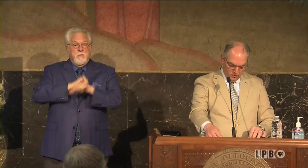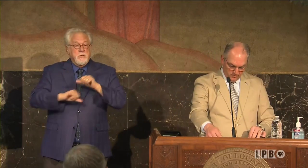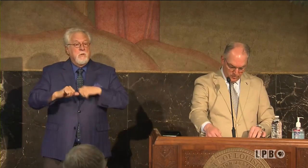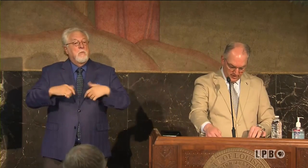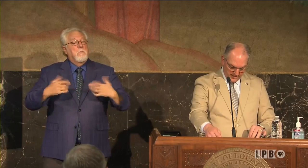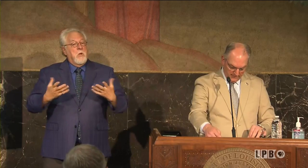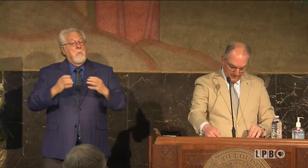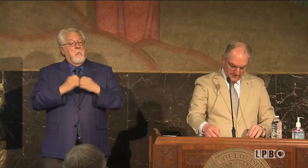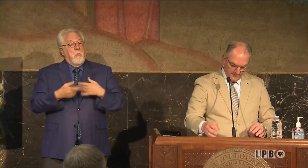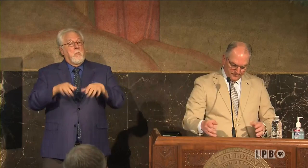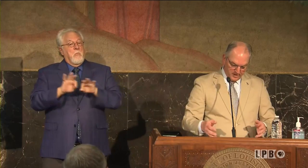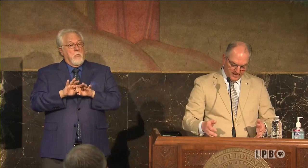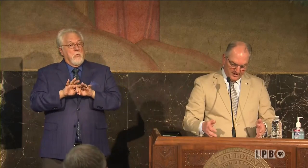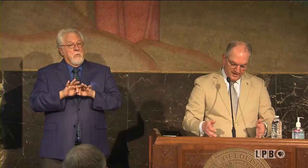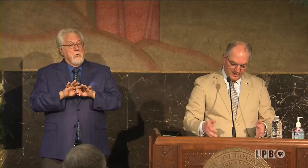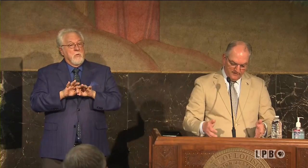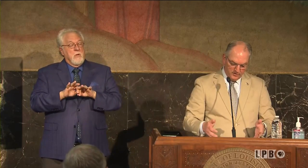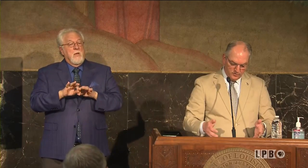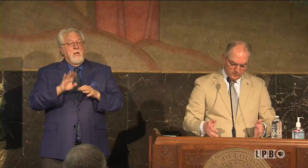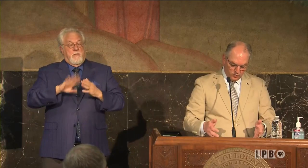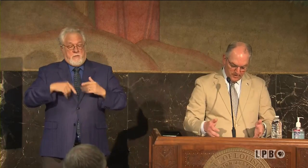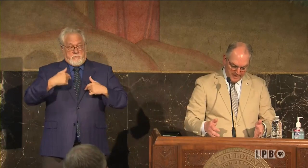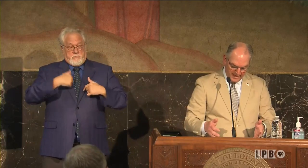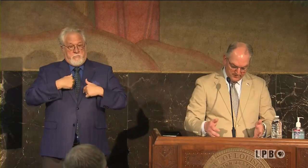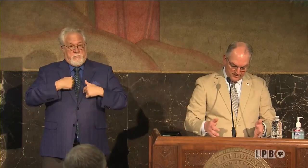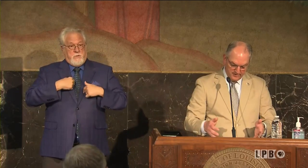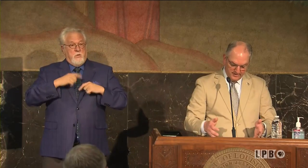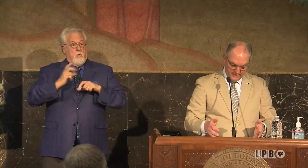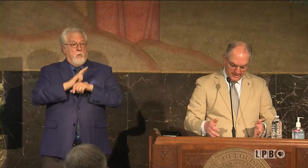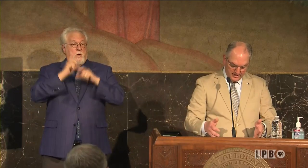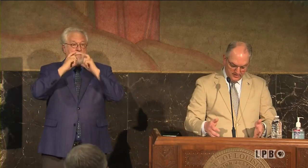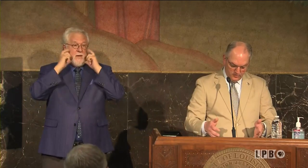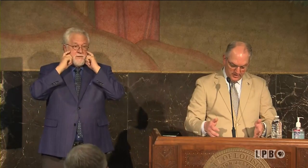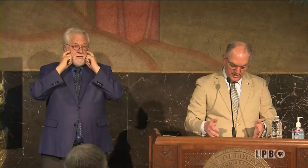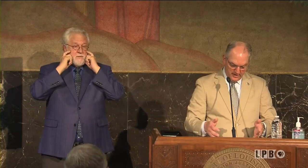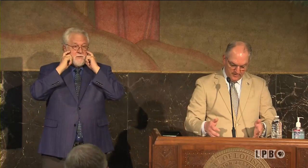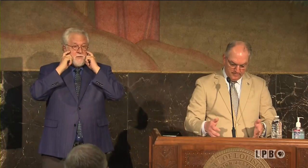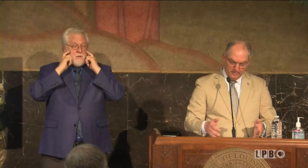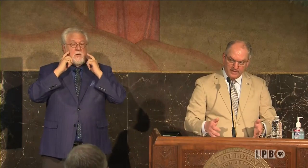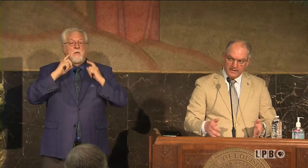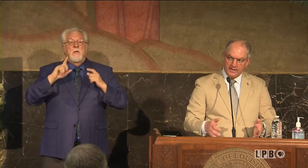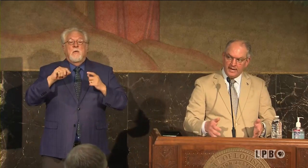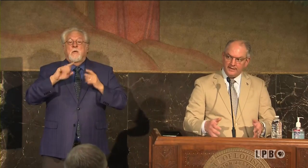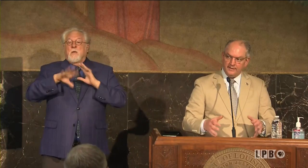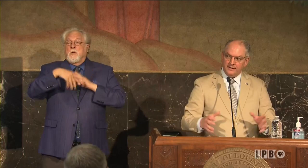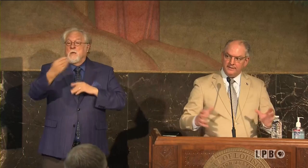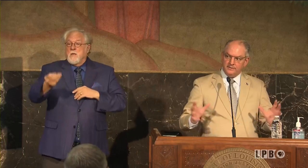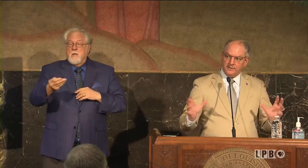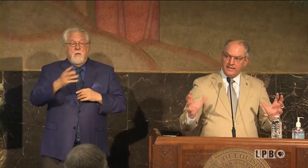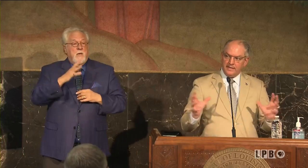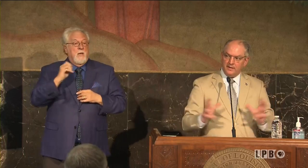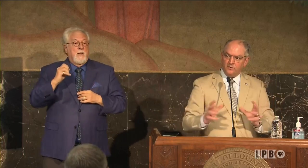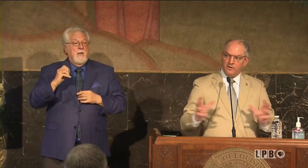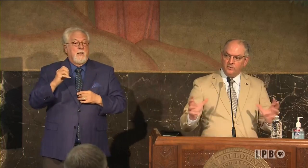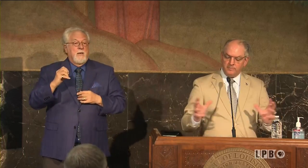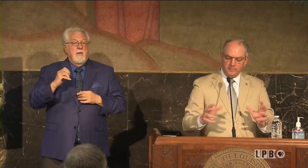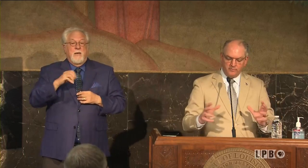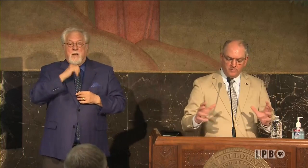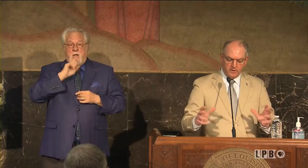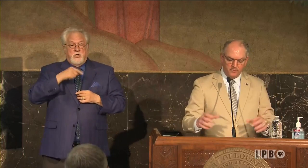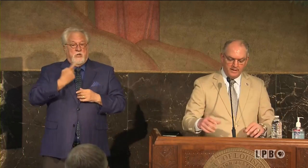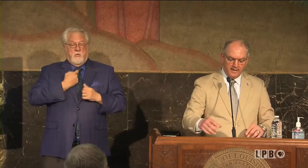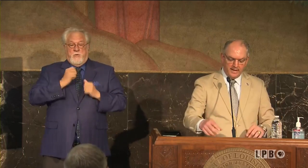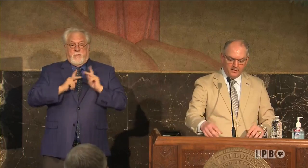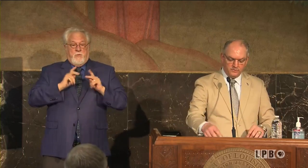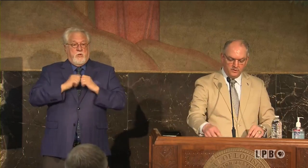it is more important than ever that individuals wear masks when they are in public and not dealing only with people